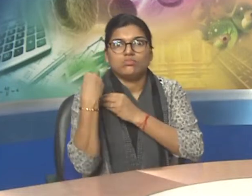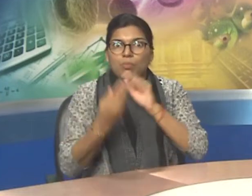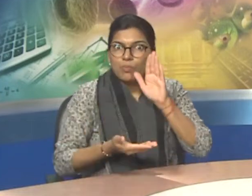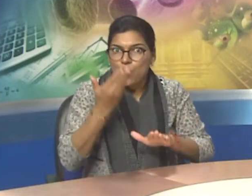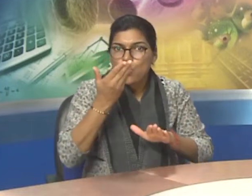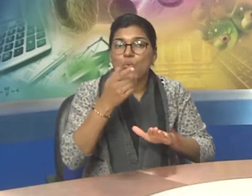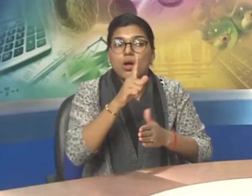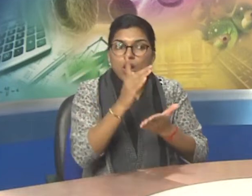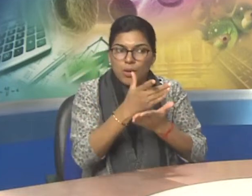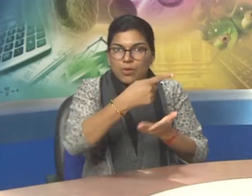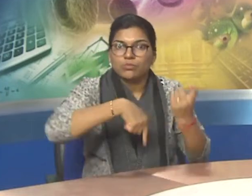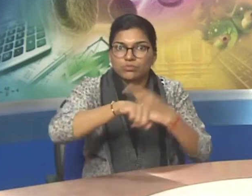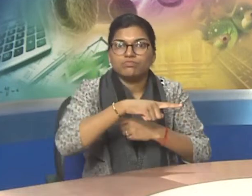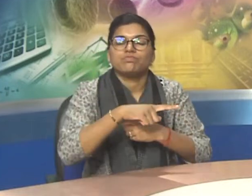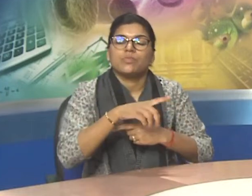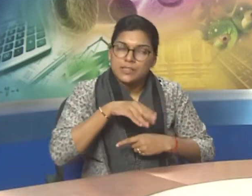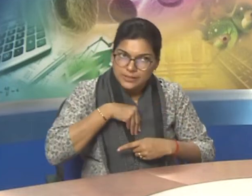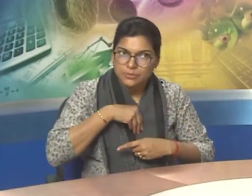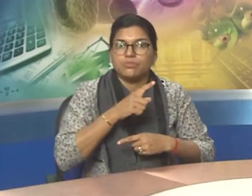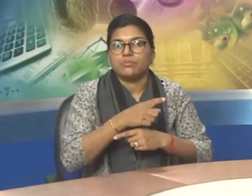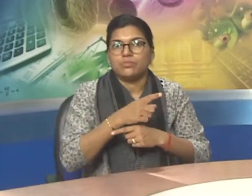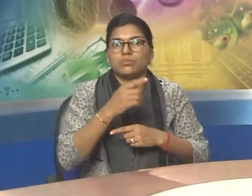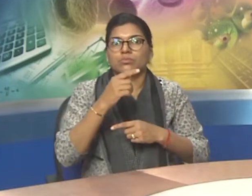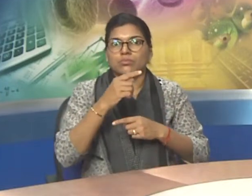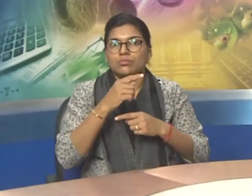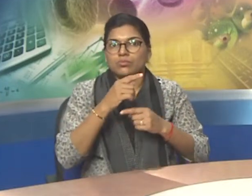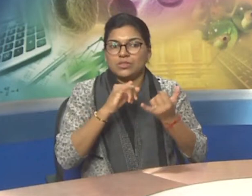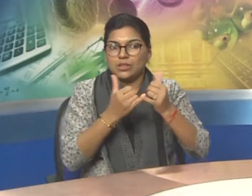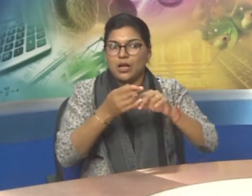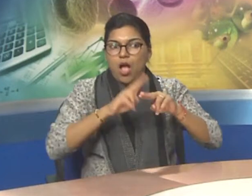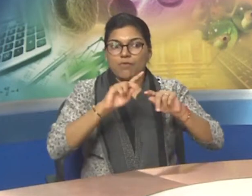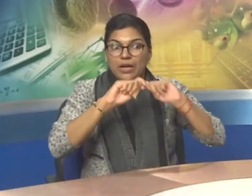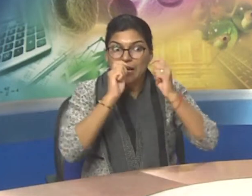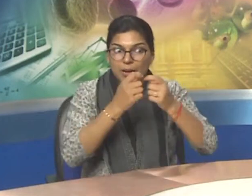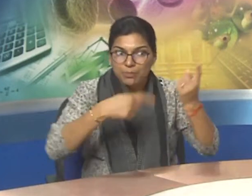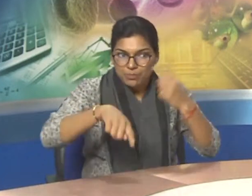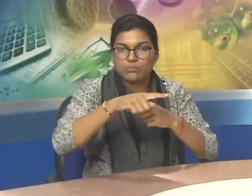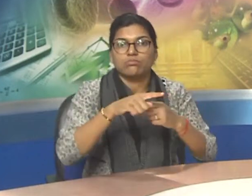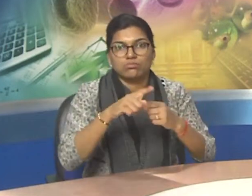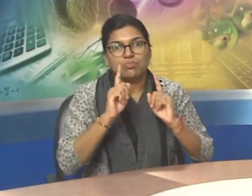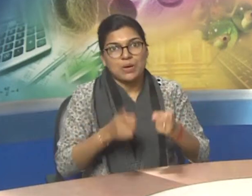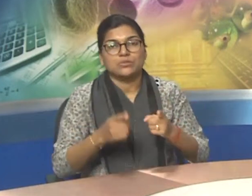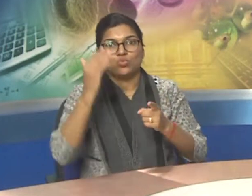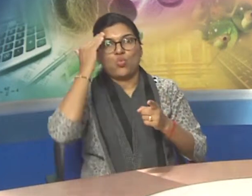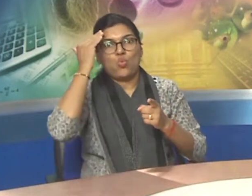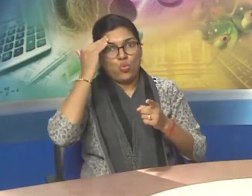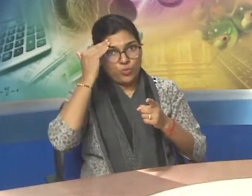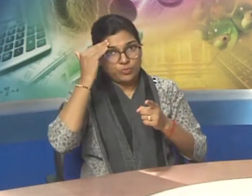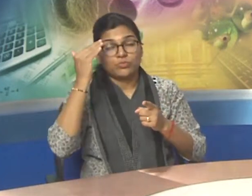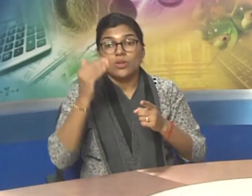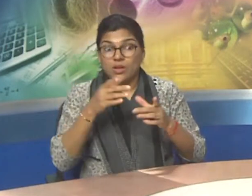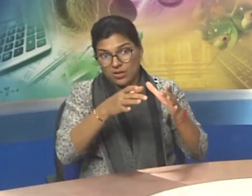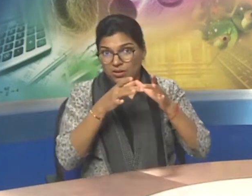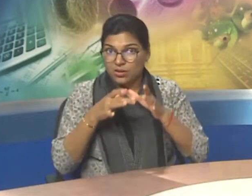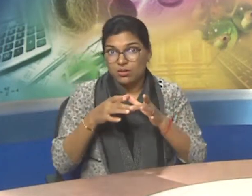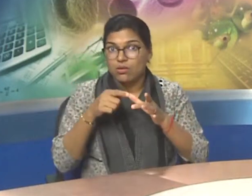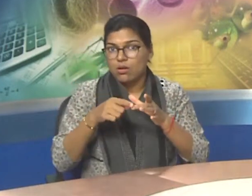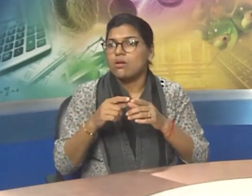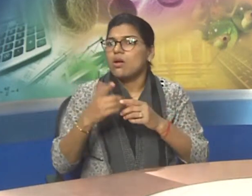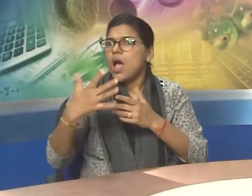staff discharge their obligations in an effective and efficient manner. So to perform their duties, the library staff